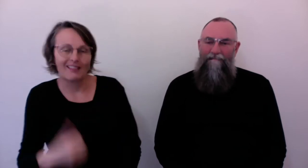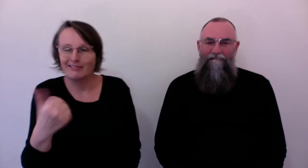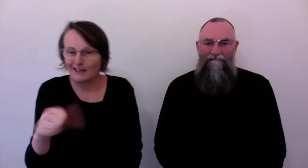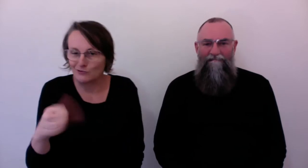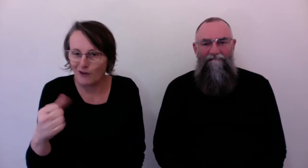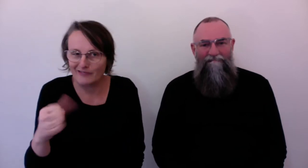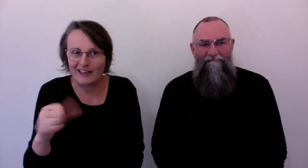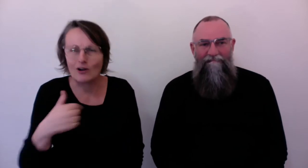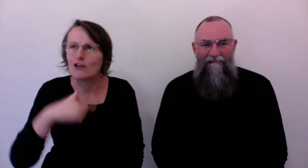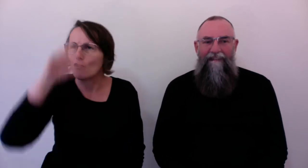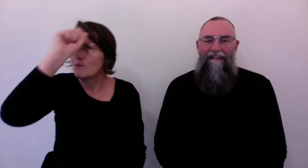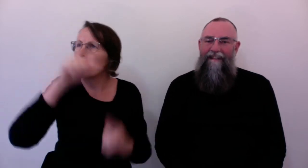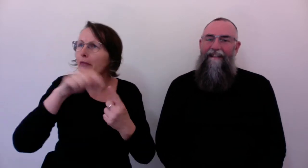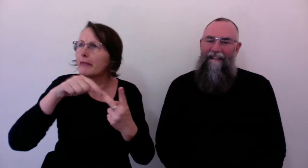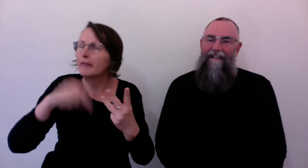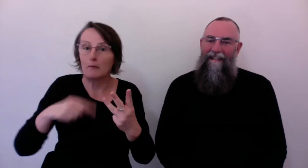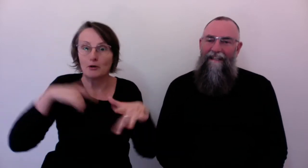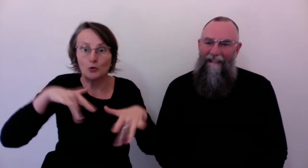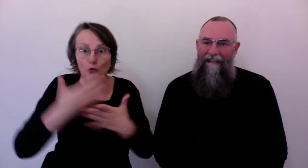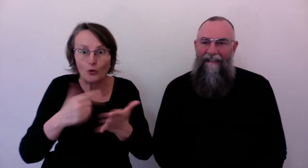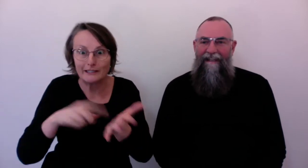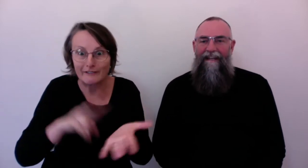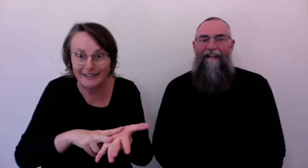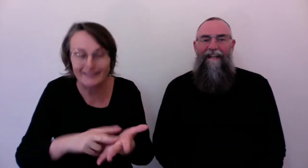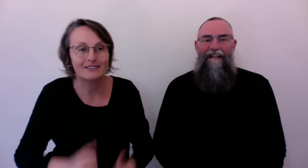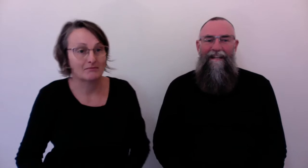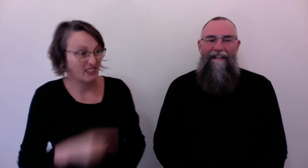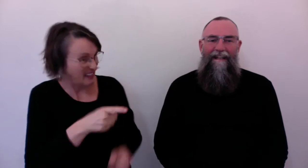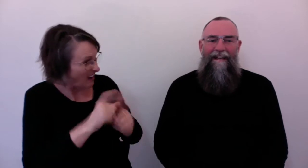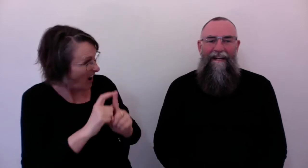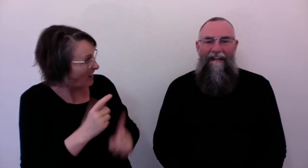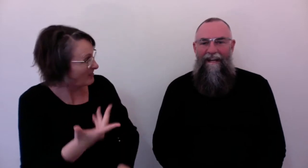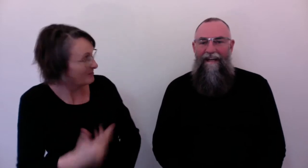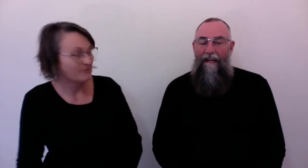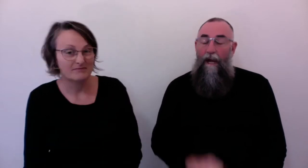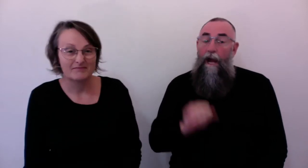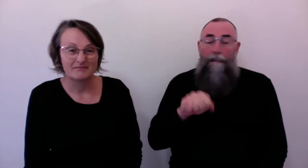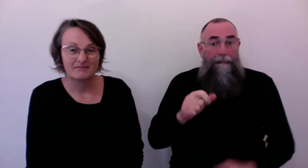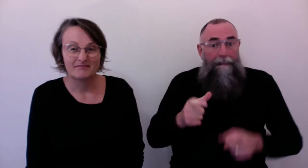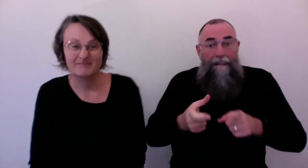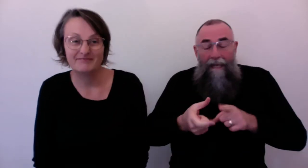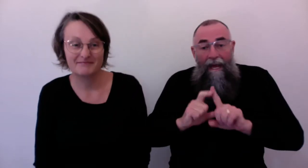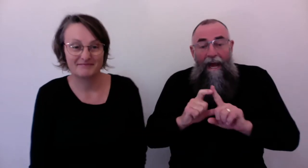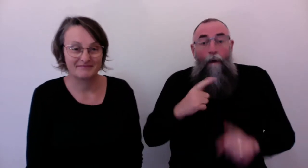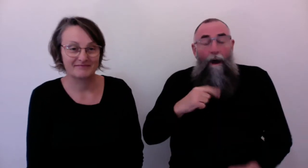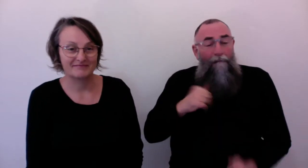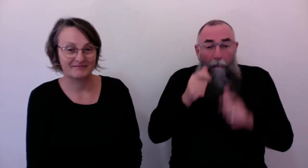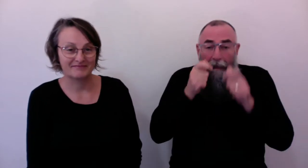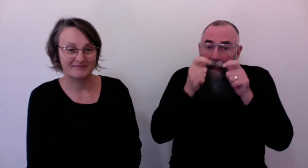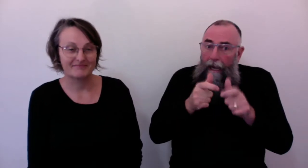that happens all every 3 years. You find that tough? Yes, I do, because I have to be very careful what